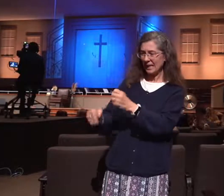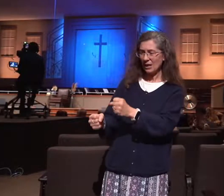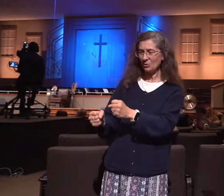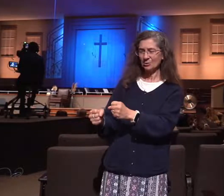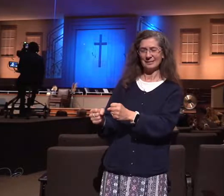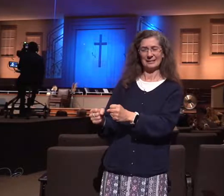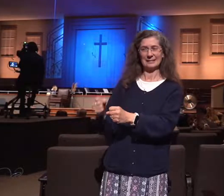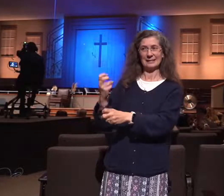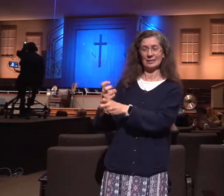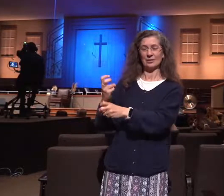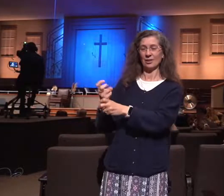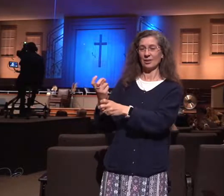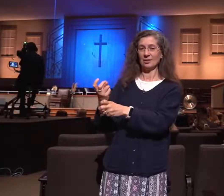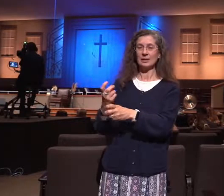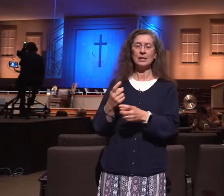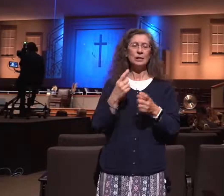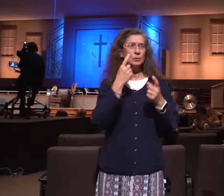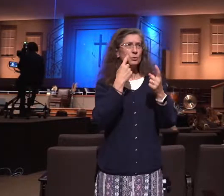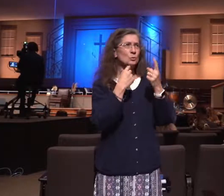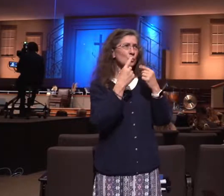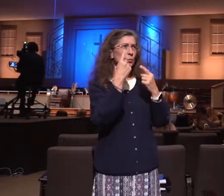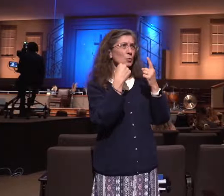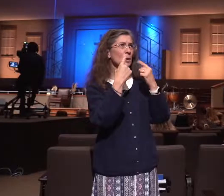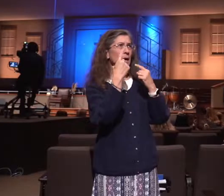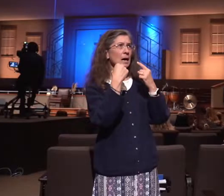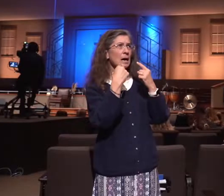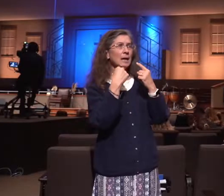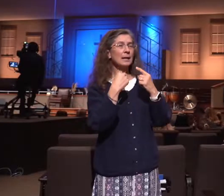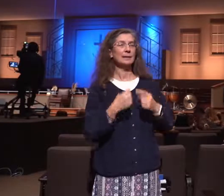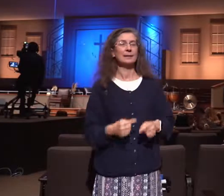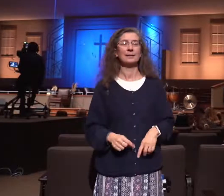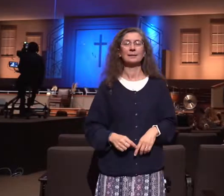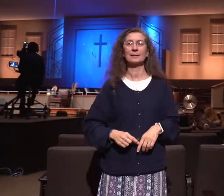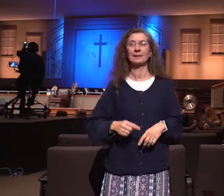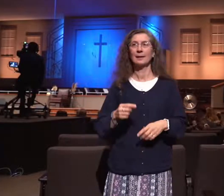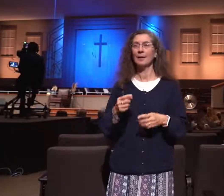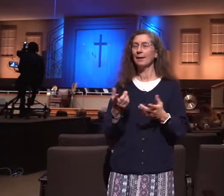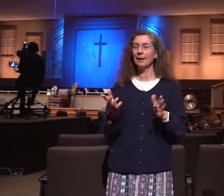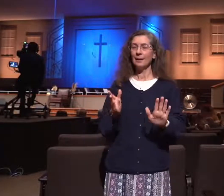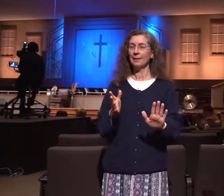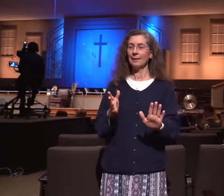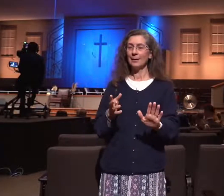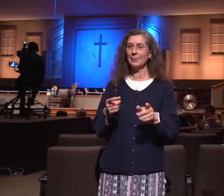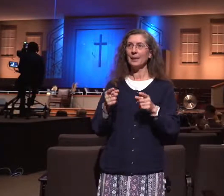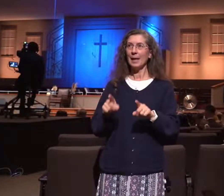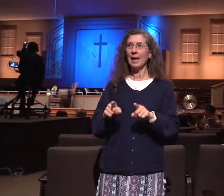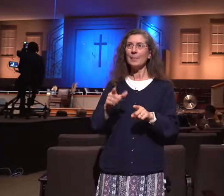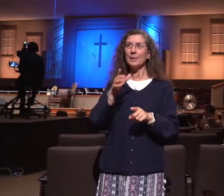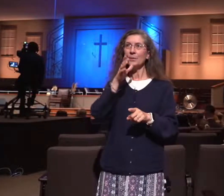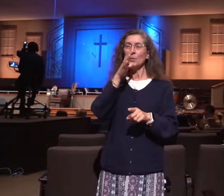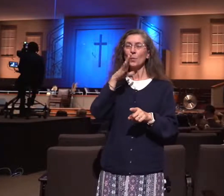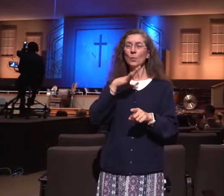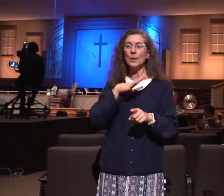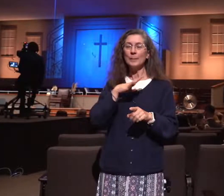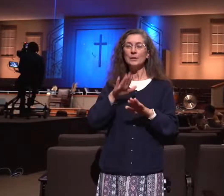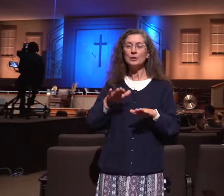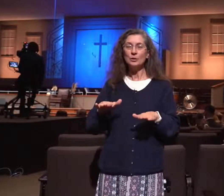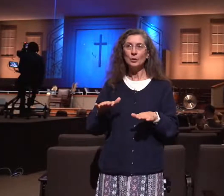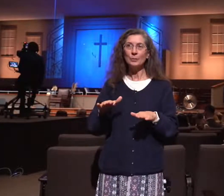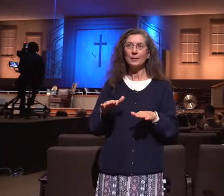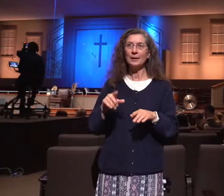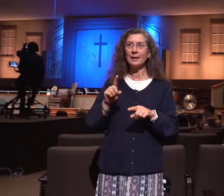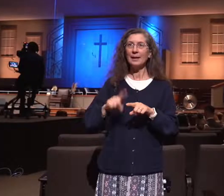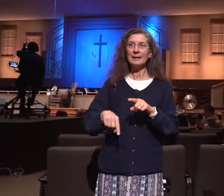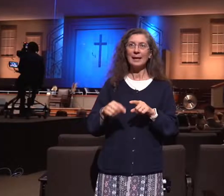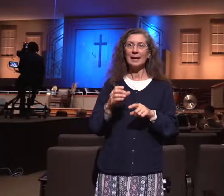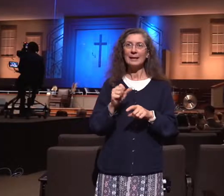crying. And by the way, when women and children can't get anything any other way, they can always cry, amen?